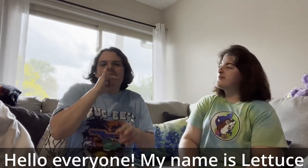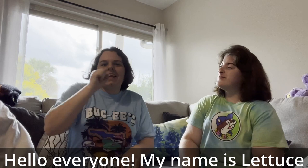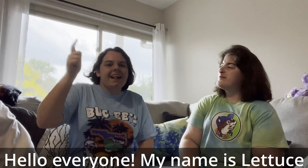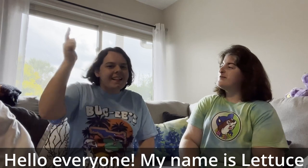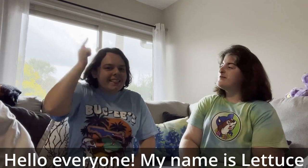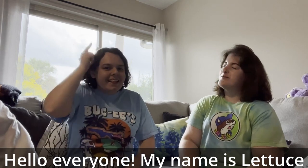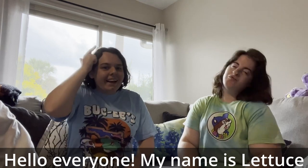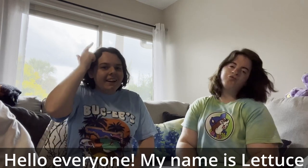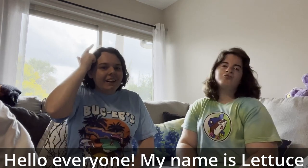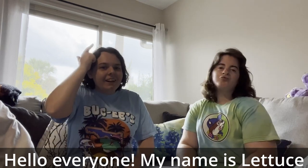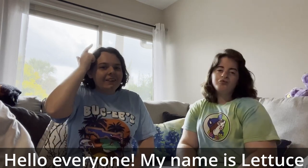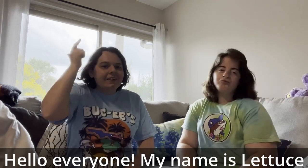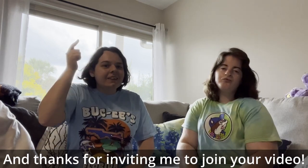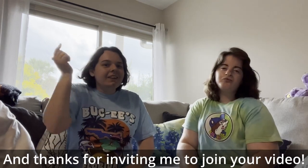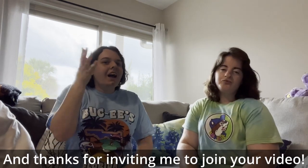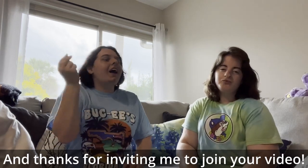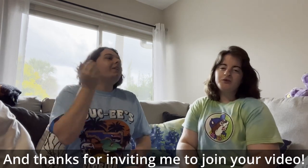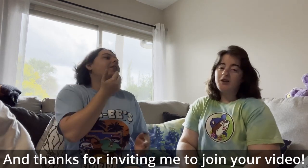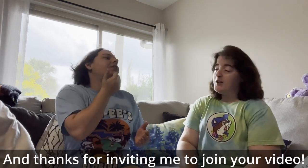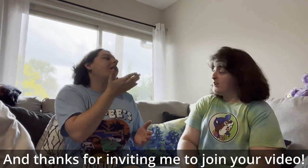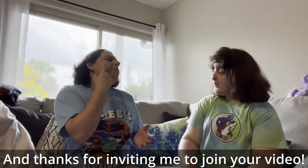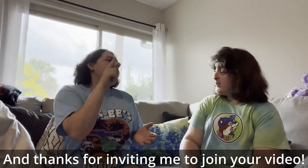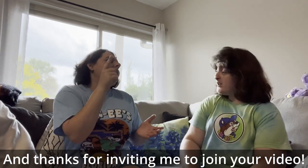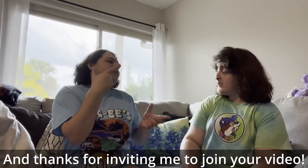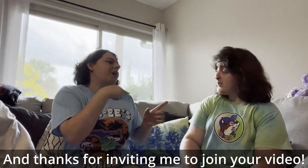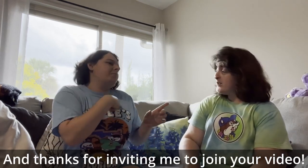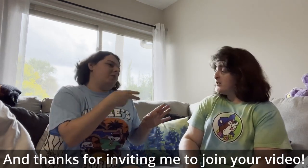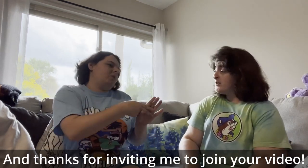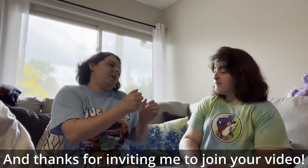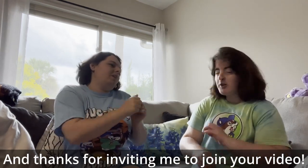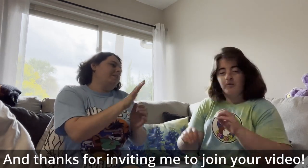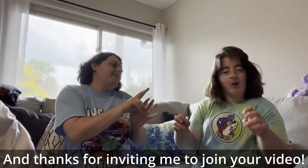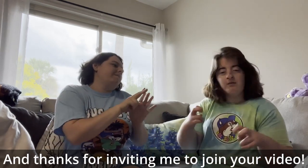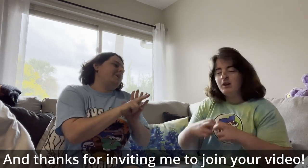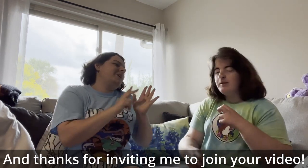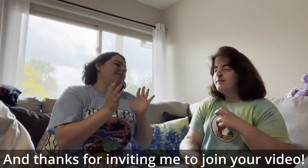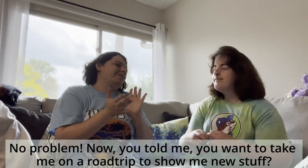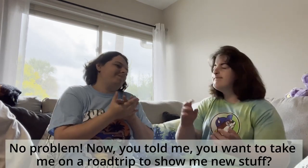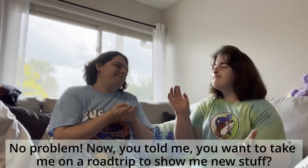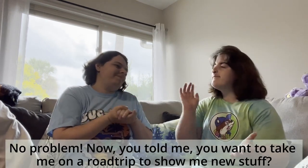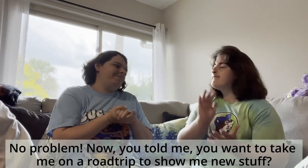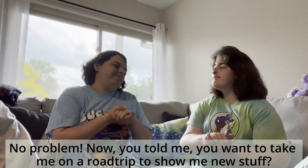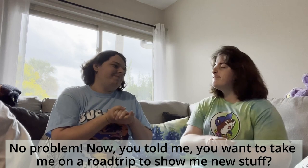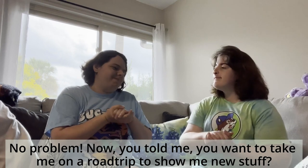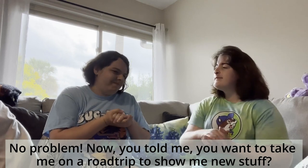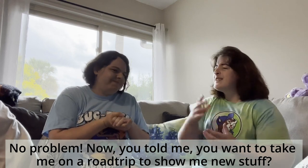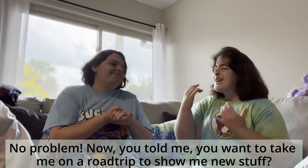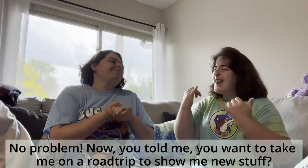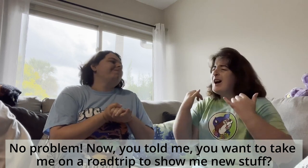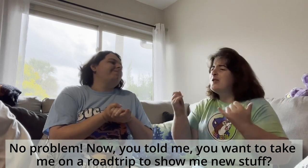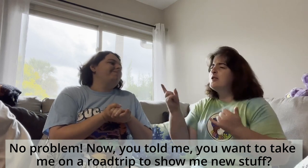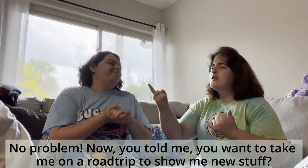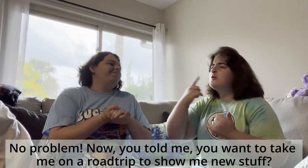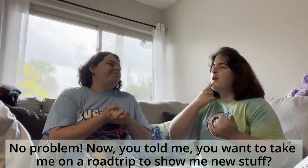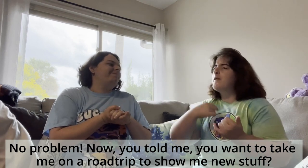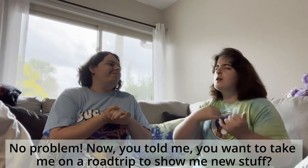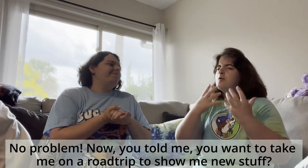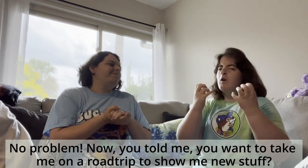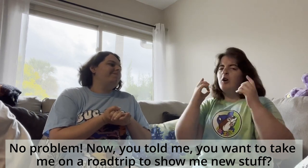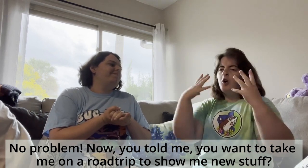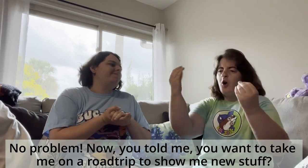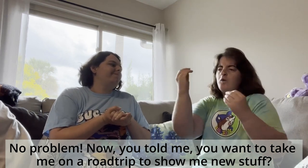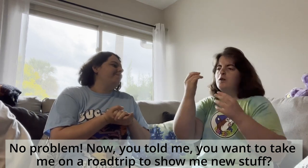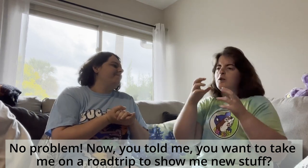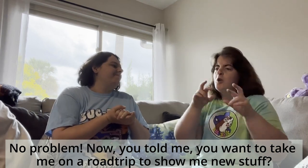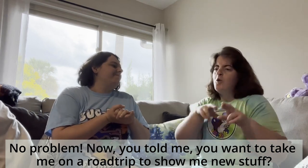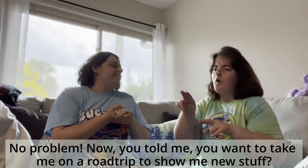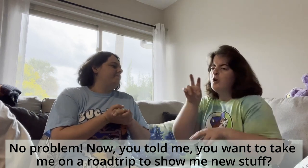to